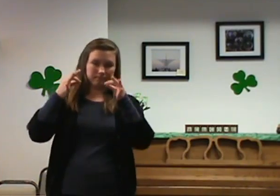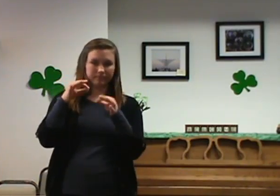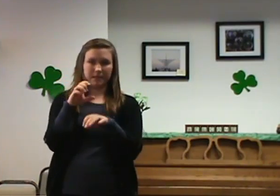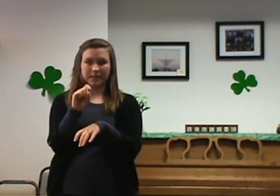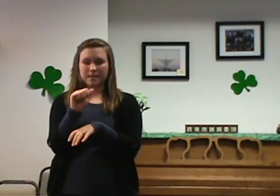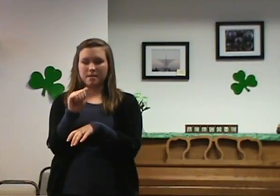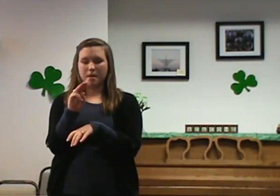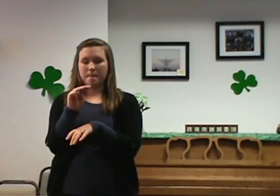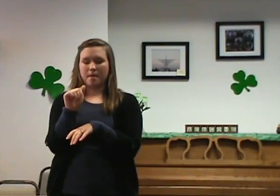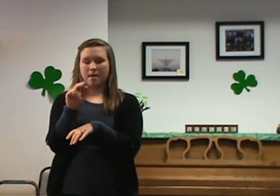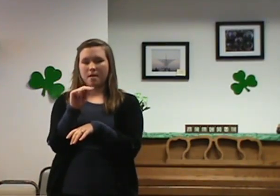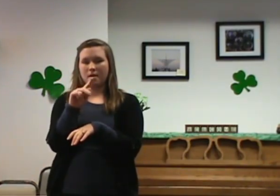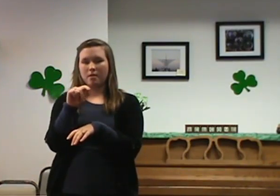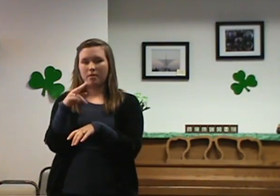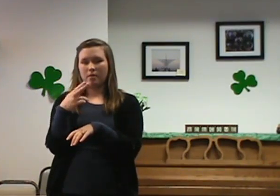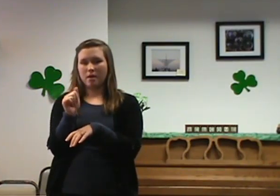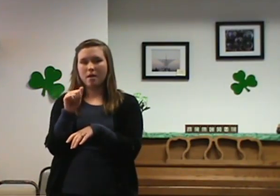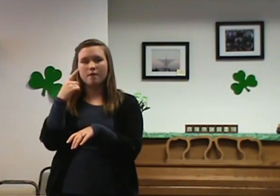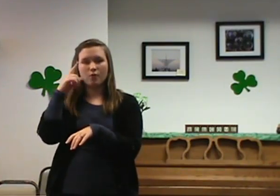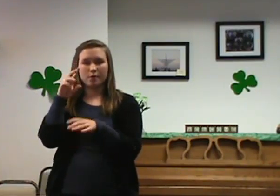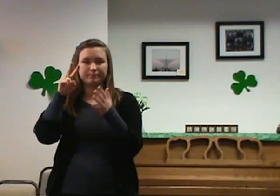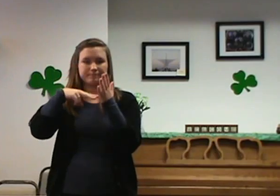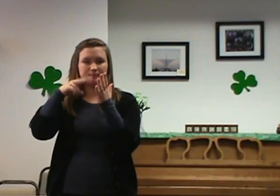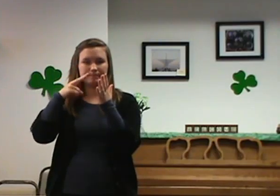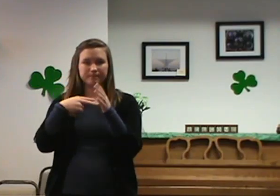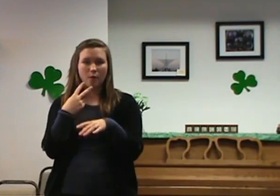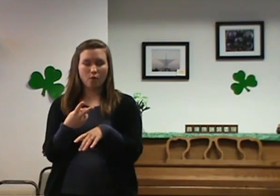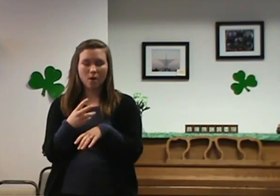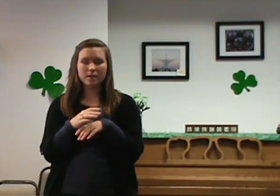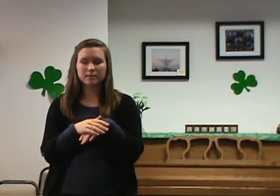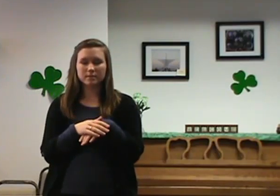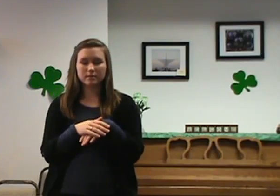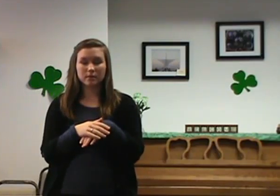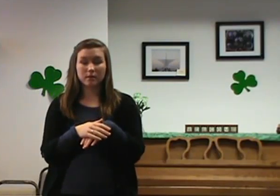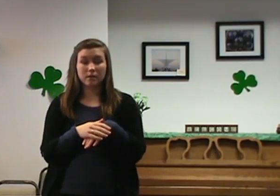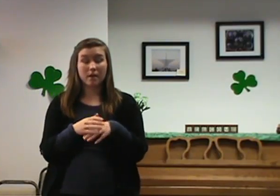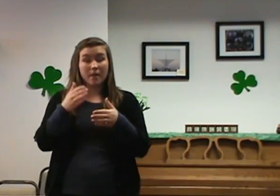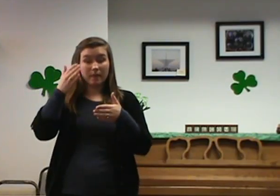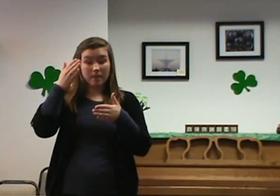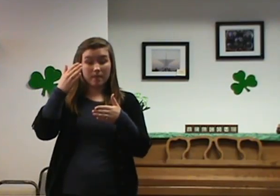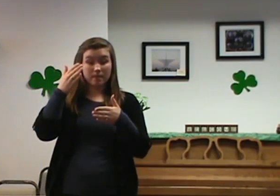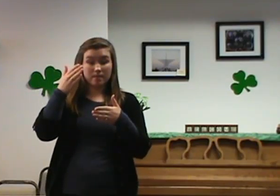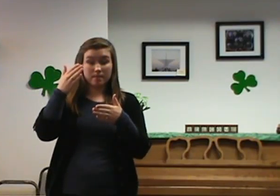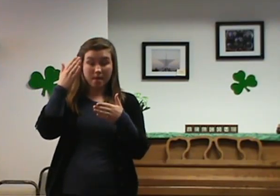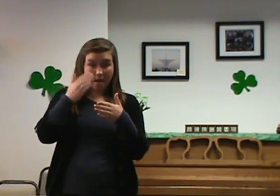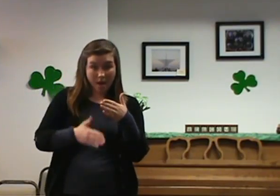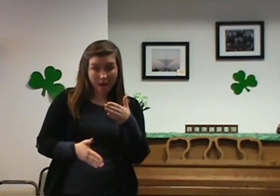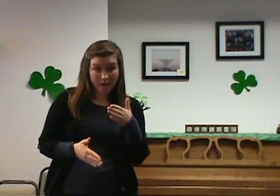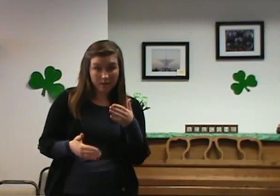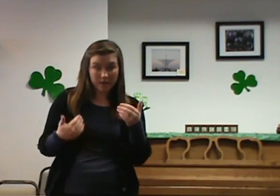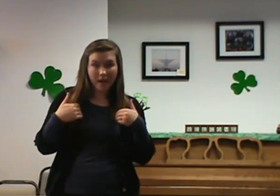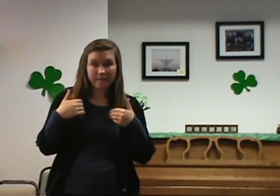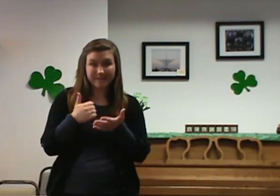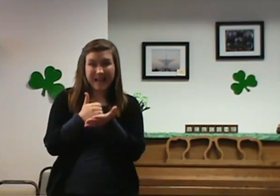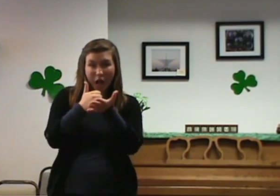that. But there's also a yellow one on the end with a question mark, Help key, you are now in help. and Press it any will key to learn what